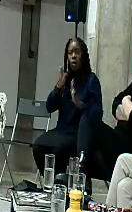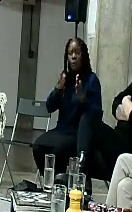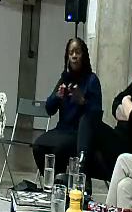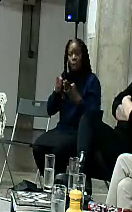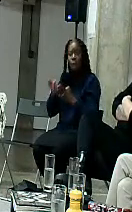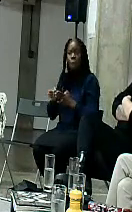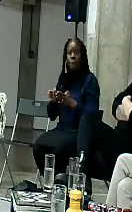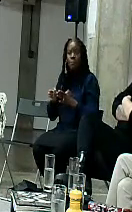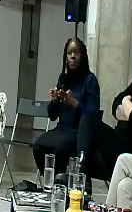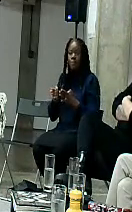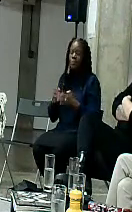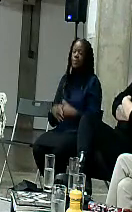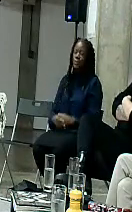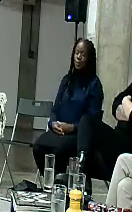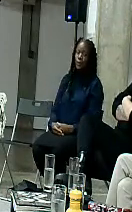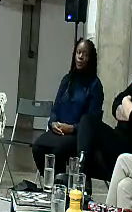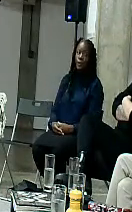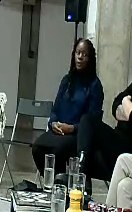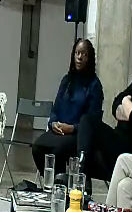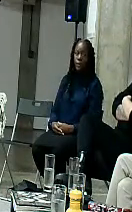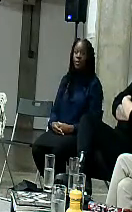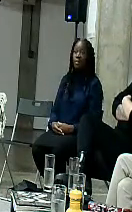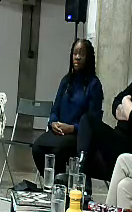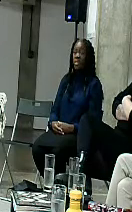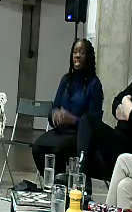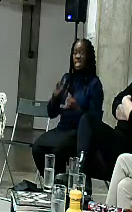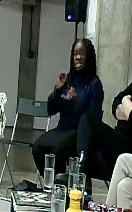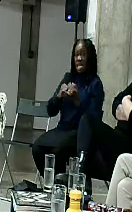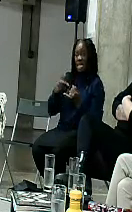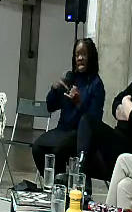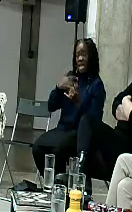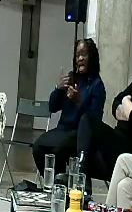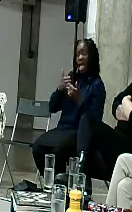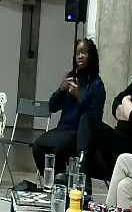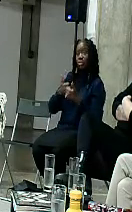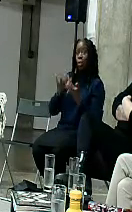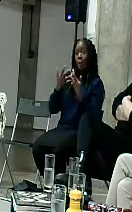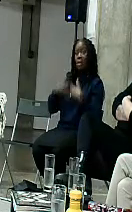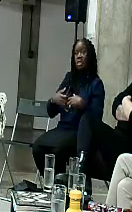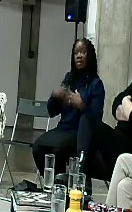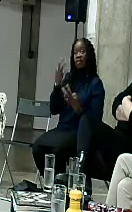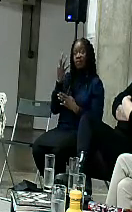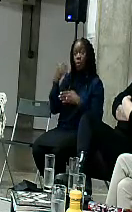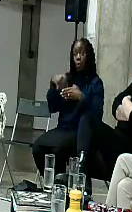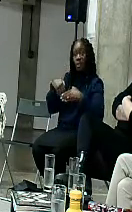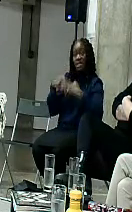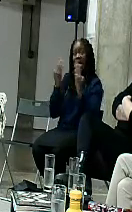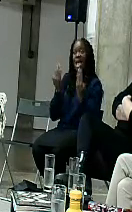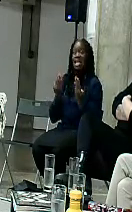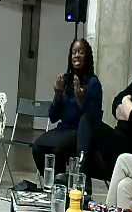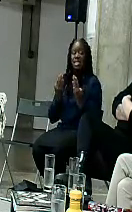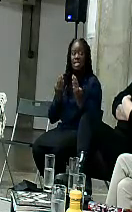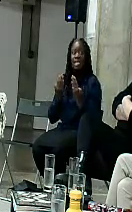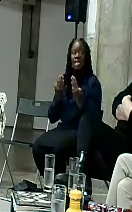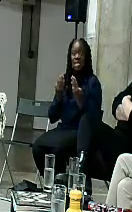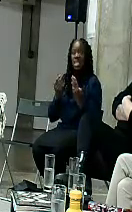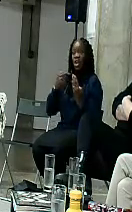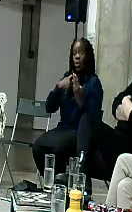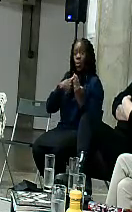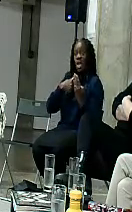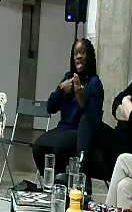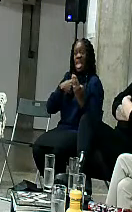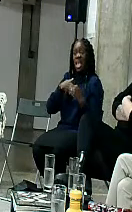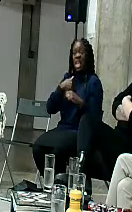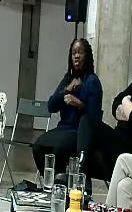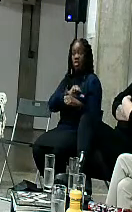Anyway, he was on life support for about 4 days. We're a Christian